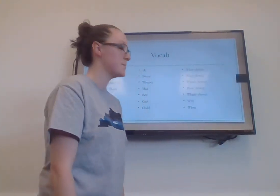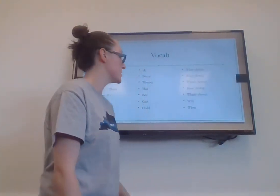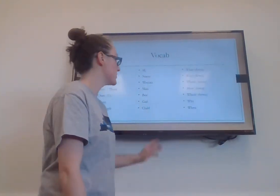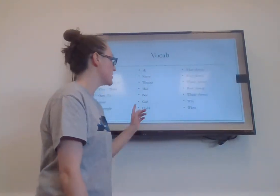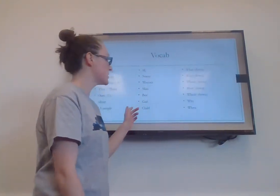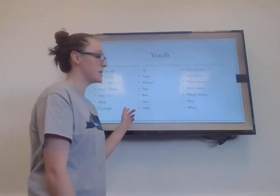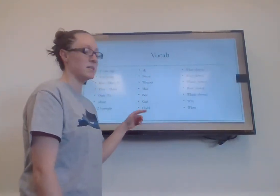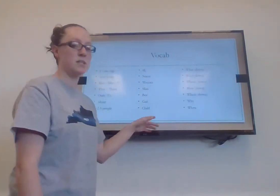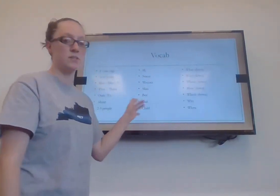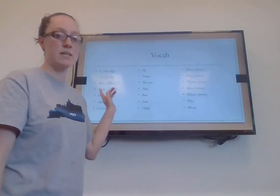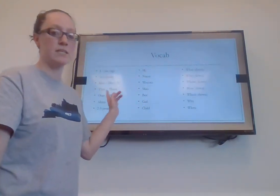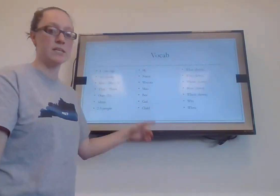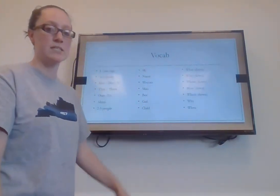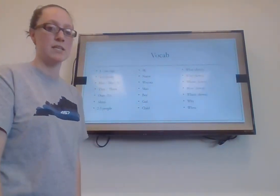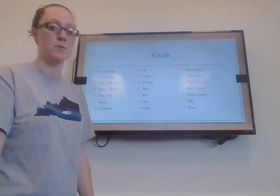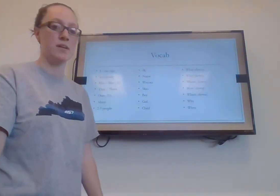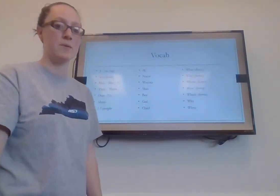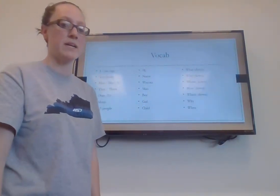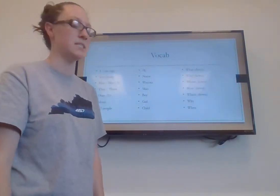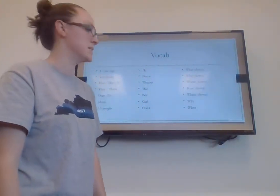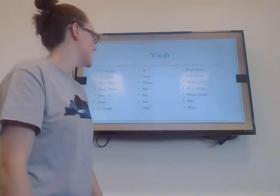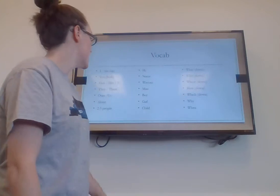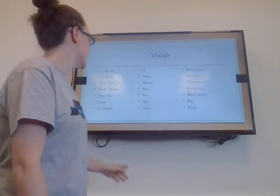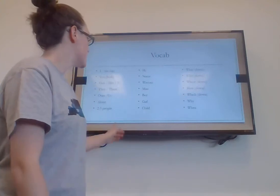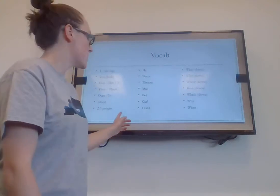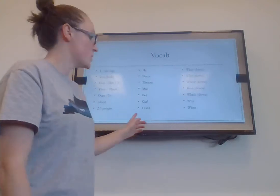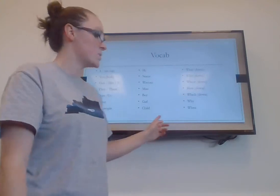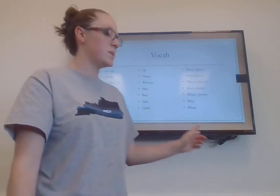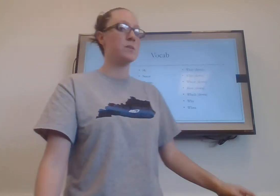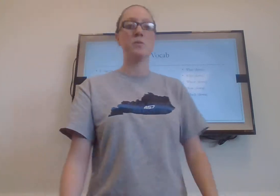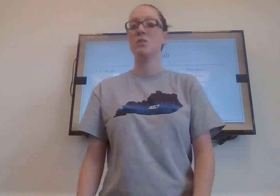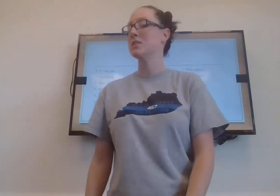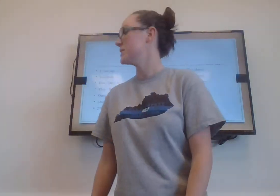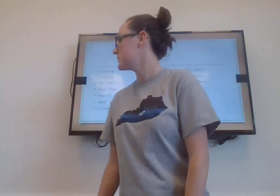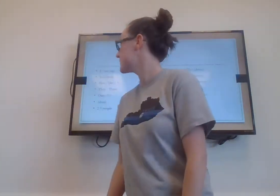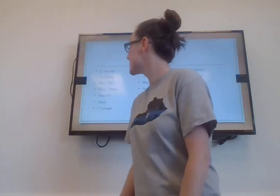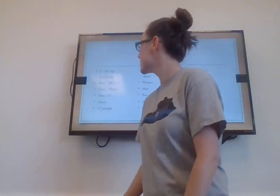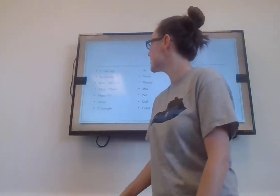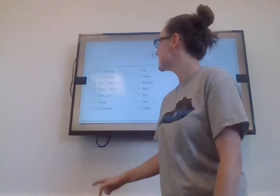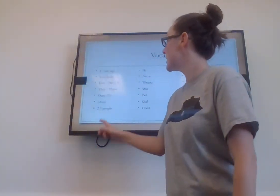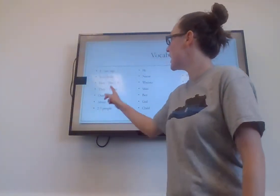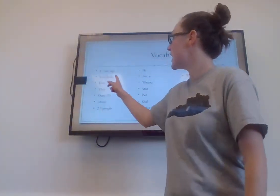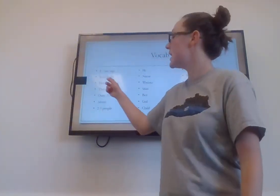So we talked about, I said that we're going to get back to this. So we'll start on this side. So